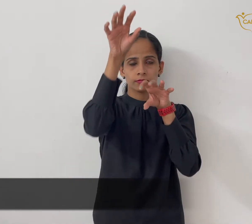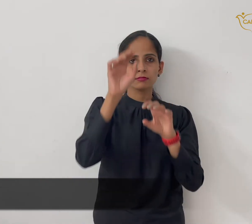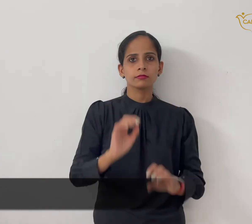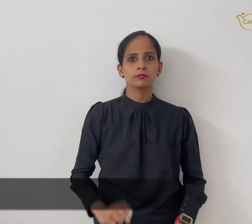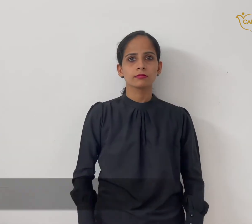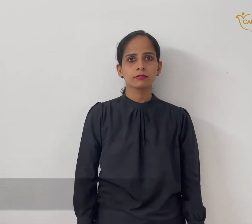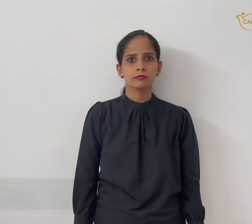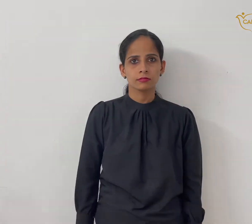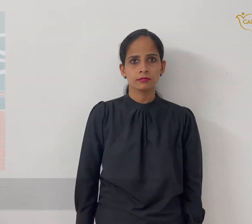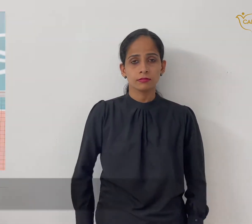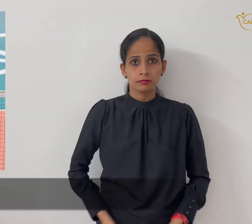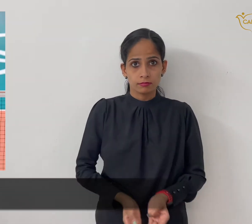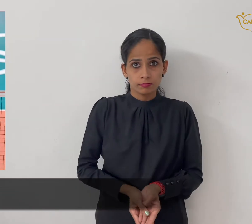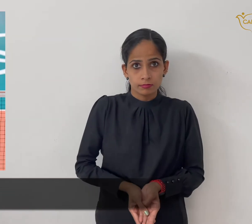Basketball.